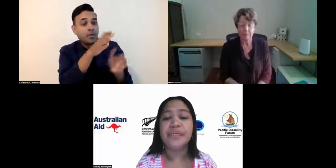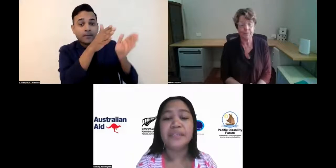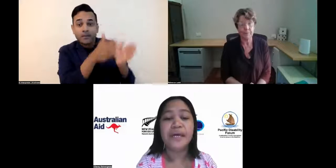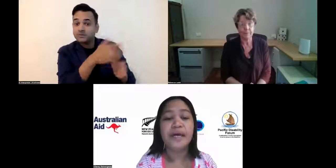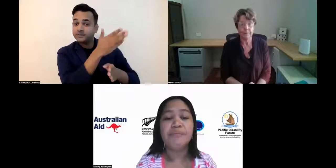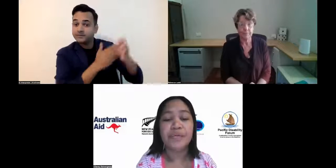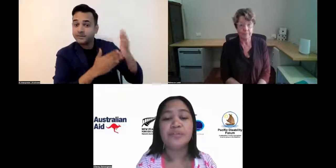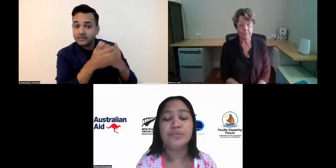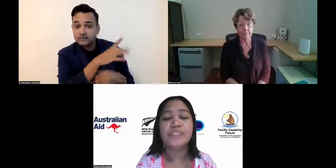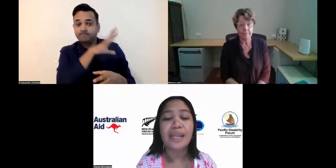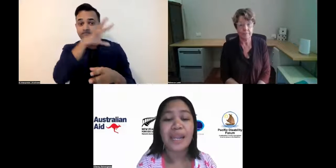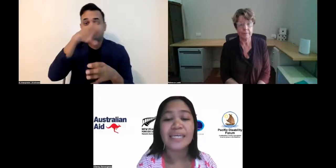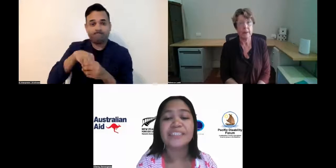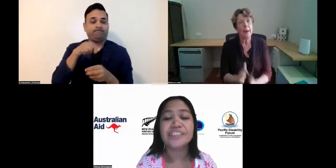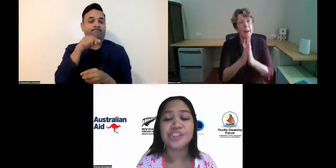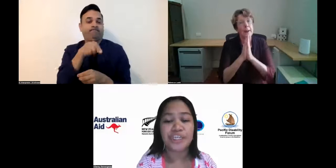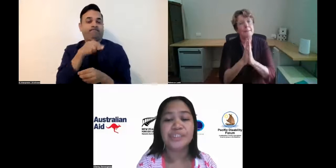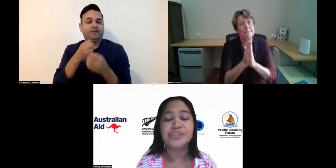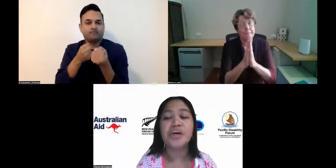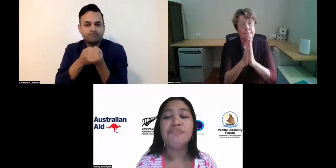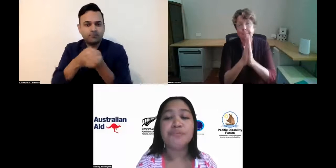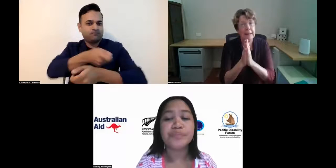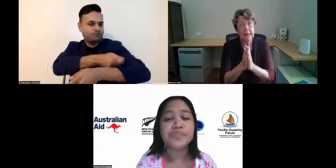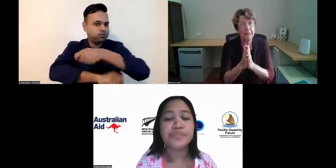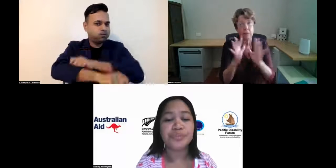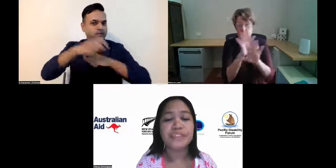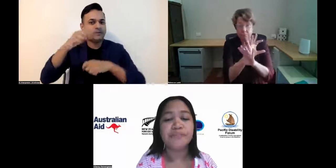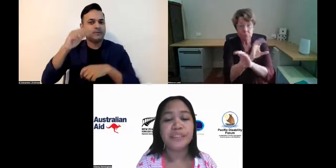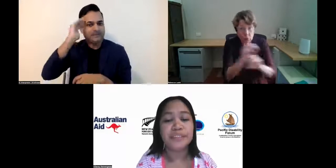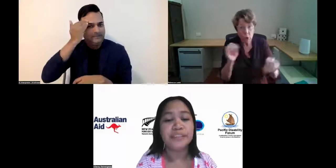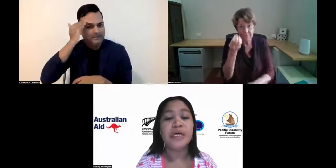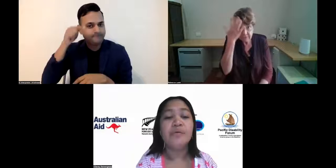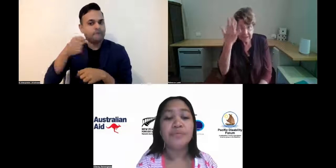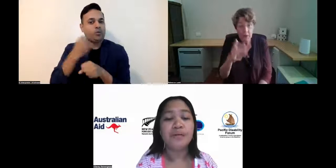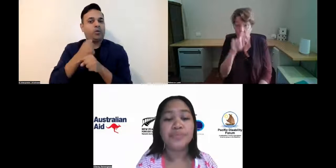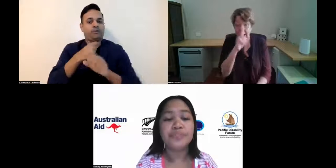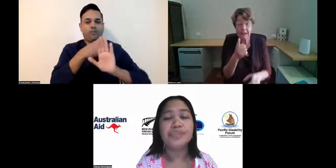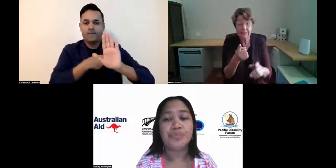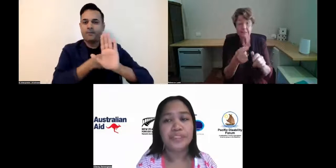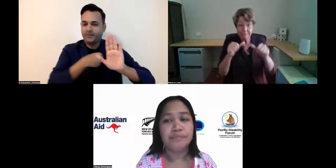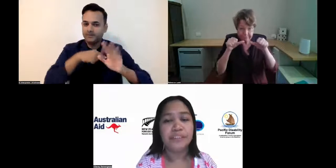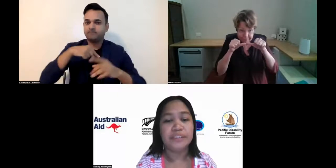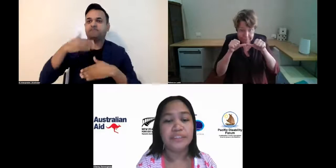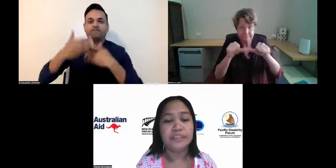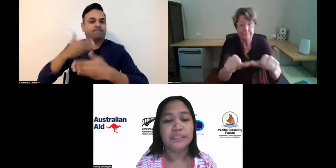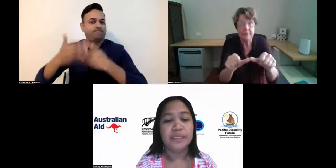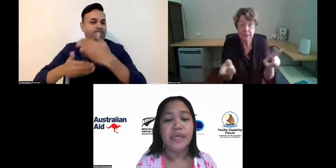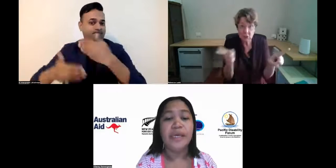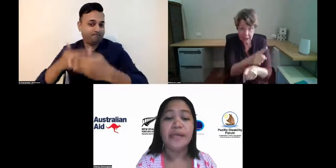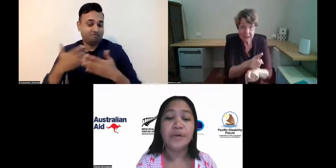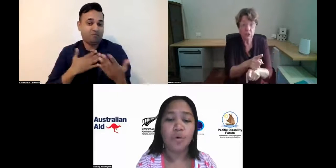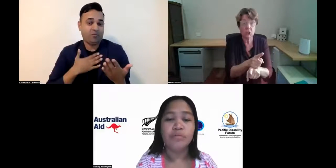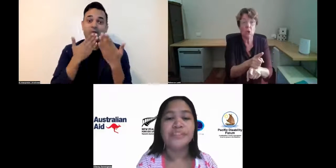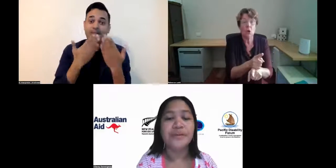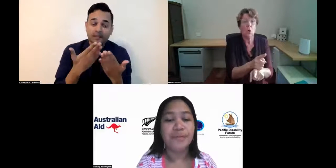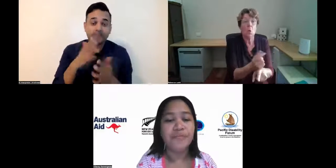that we cannot make those lasting change for persons with disabilities without persons with disabilities.